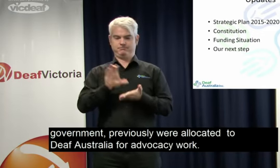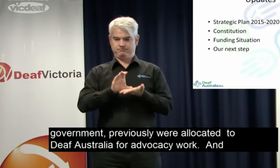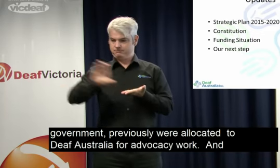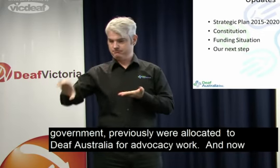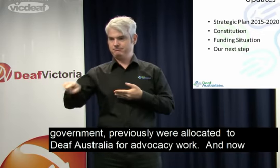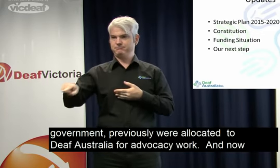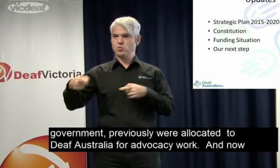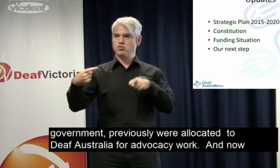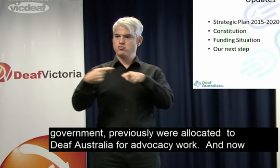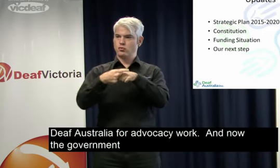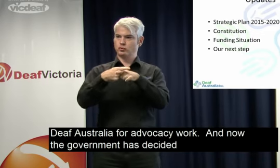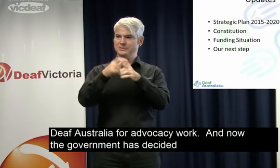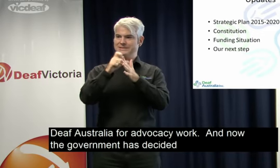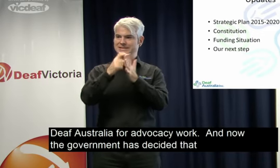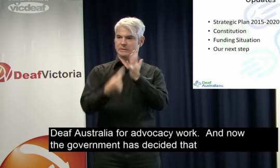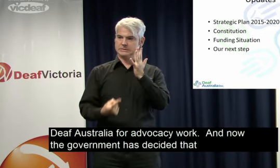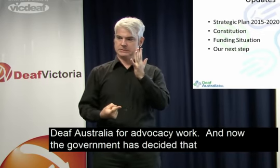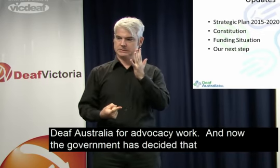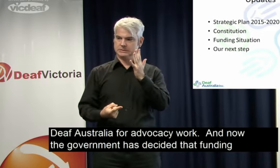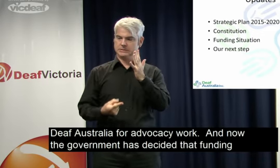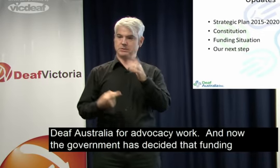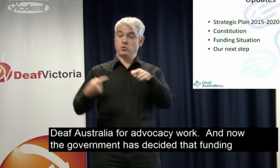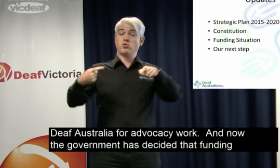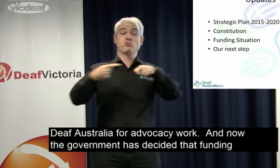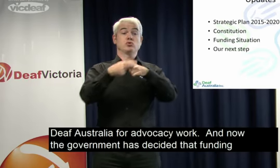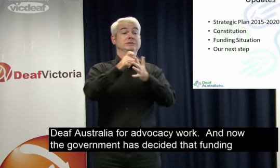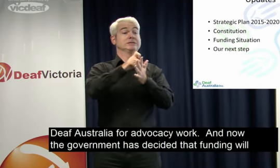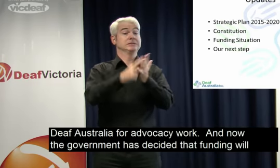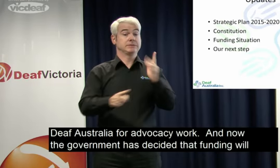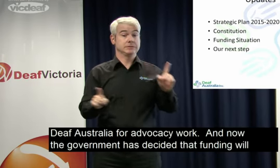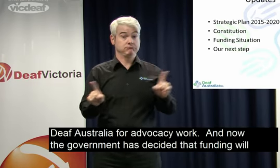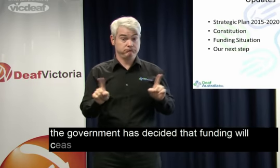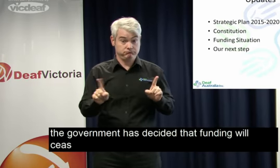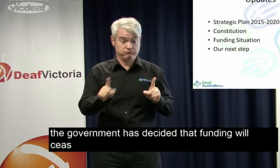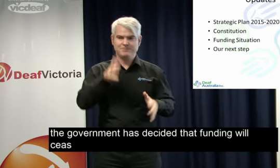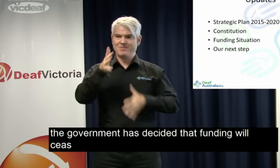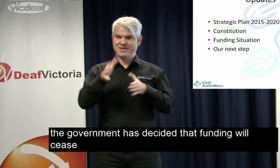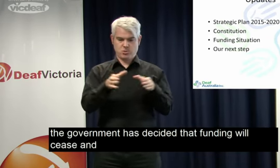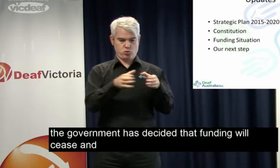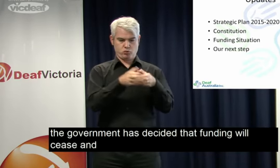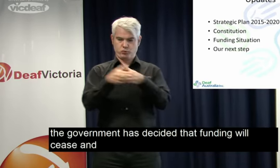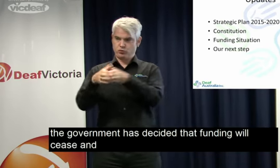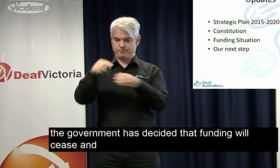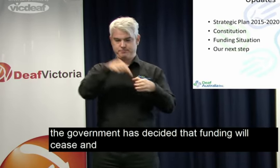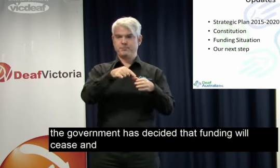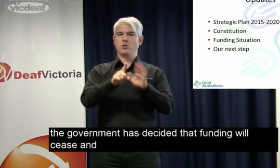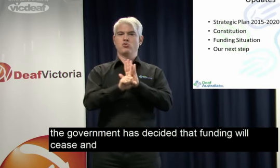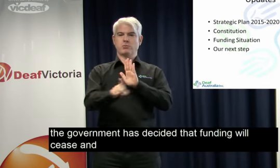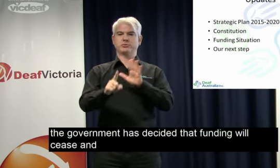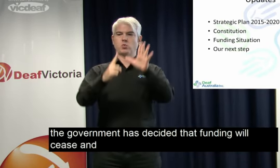funding will cease and it will go to cross disabilities. So what I mean by that is the various